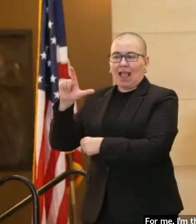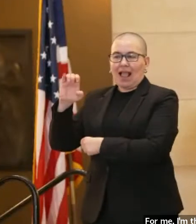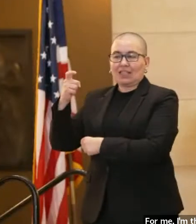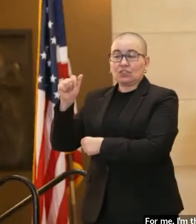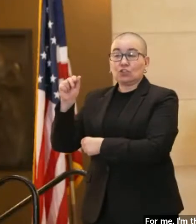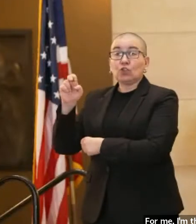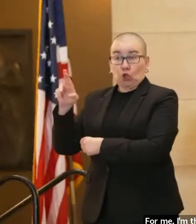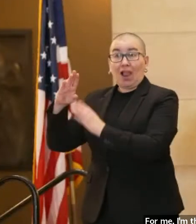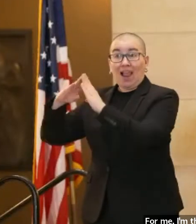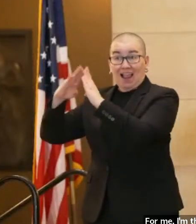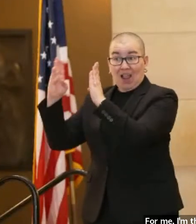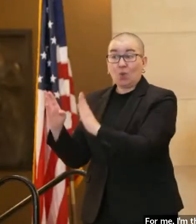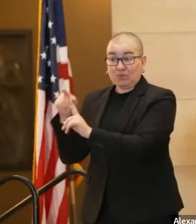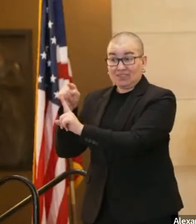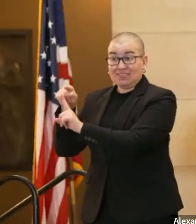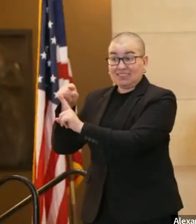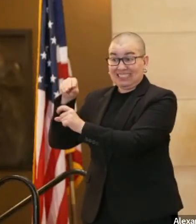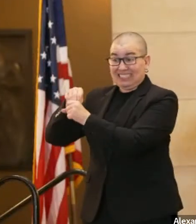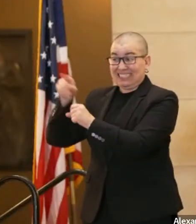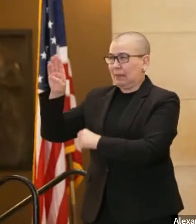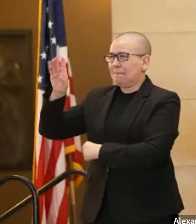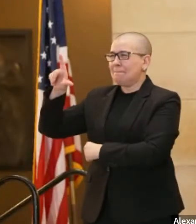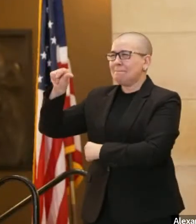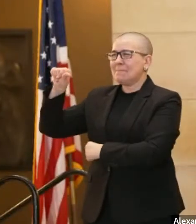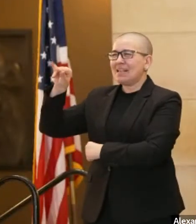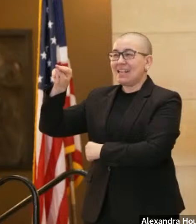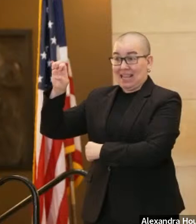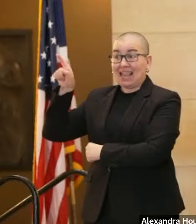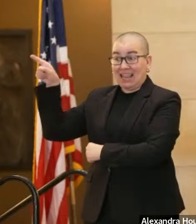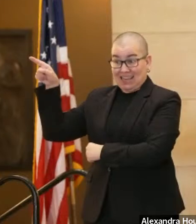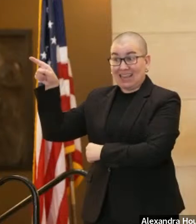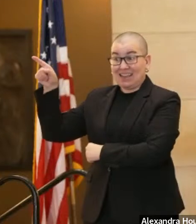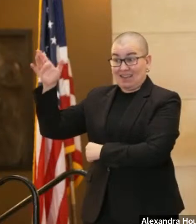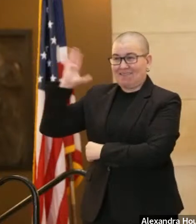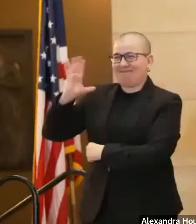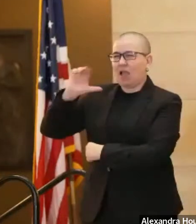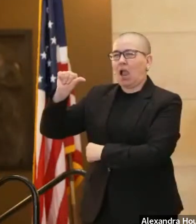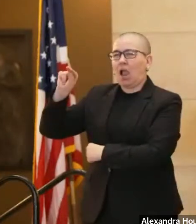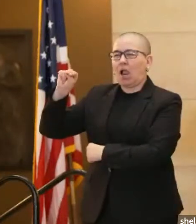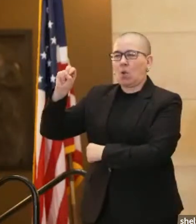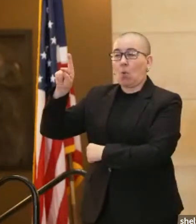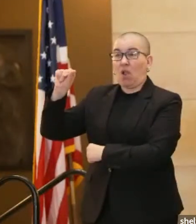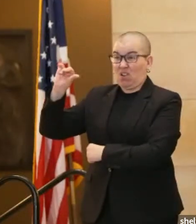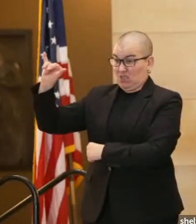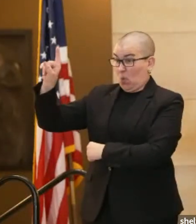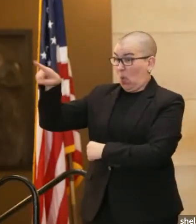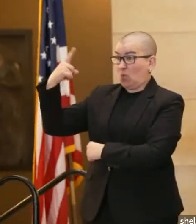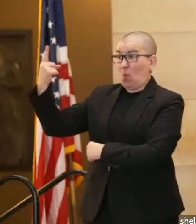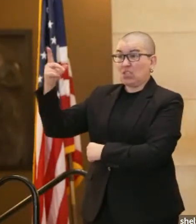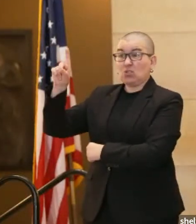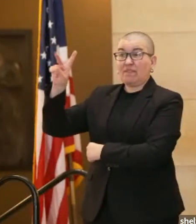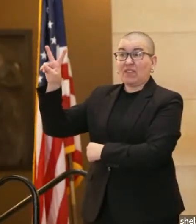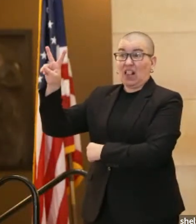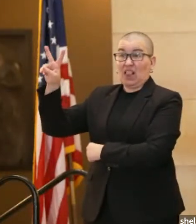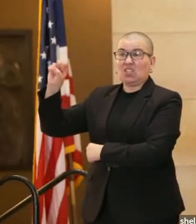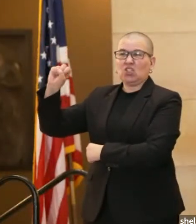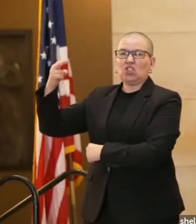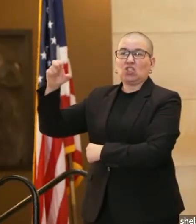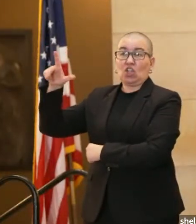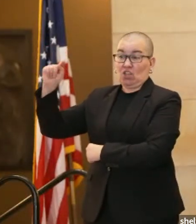only domestic abuse shelter in the county of Anoka. I spent years in therapy.